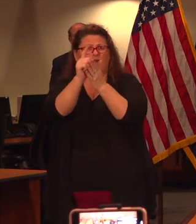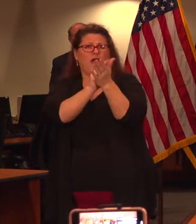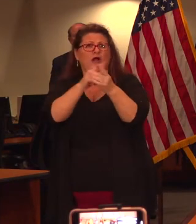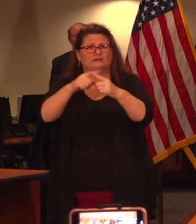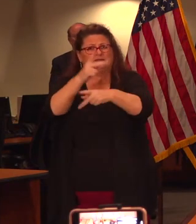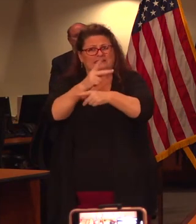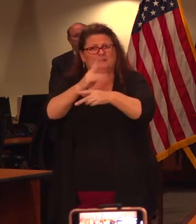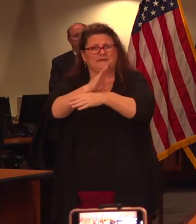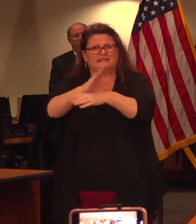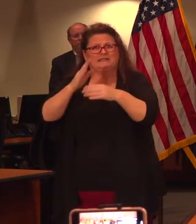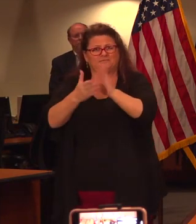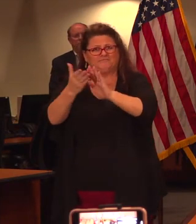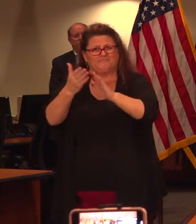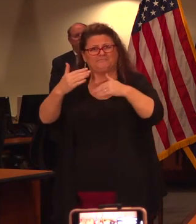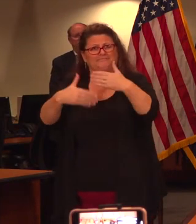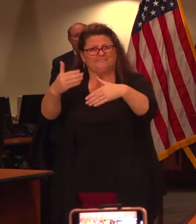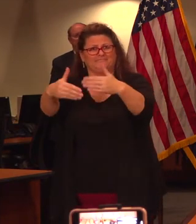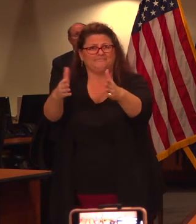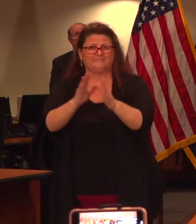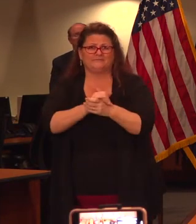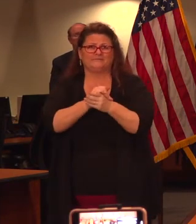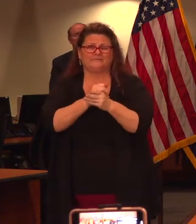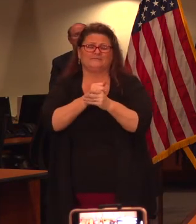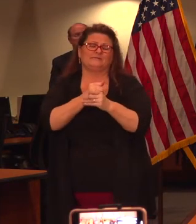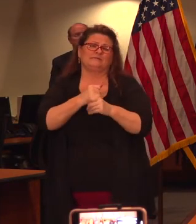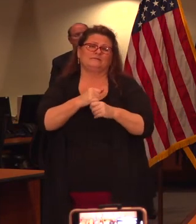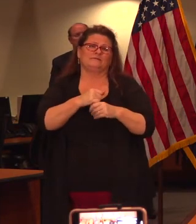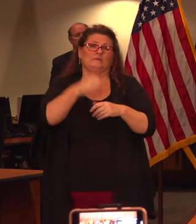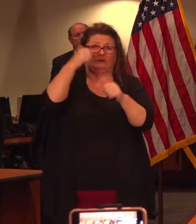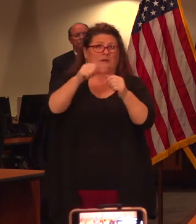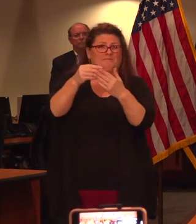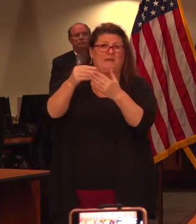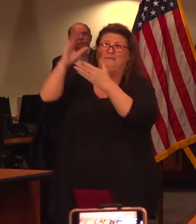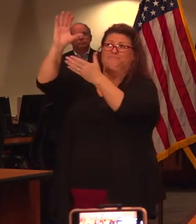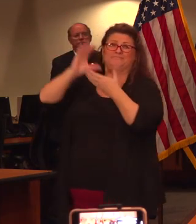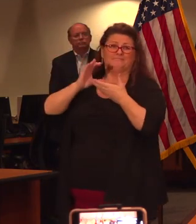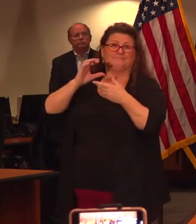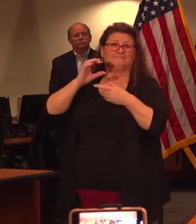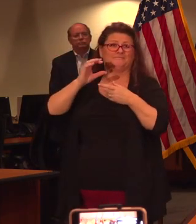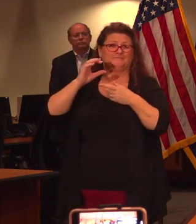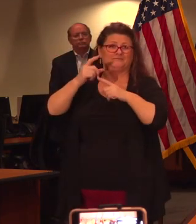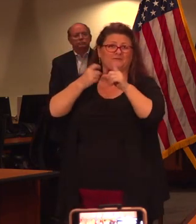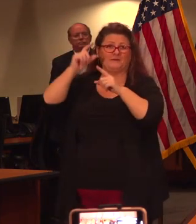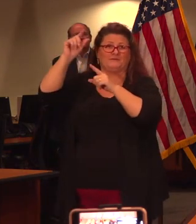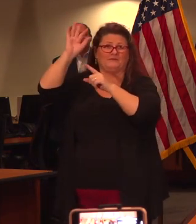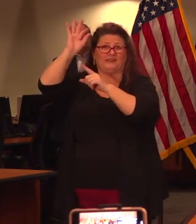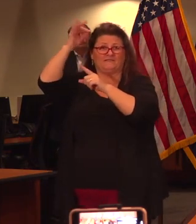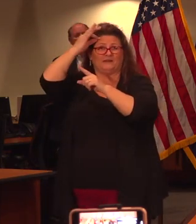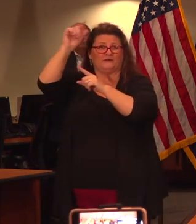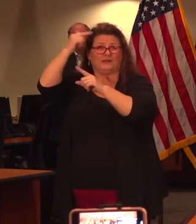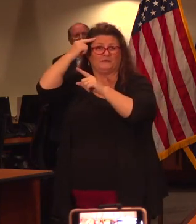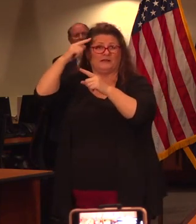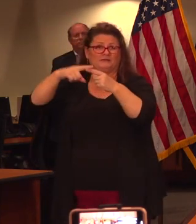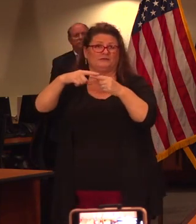this going, so we can handle all these things that we're talking about, including the funds that are coming in to reimburse for a lot of the money